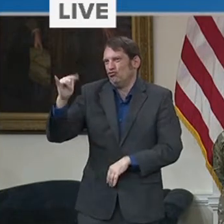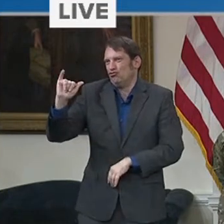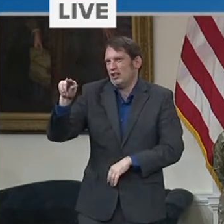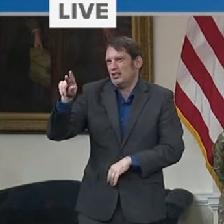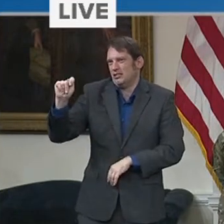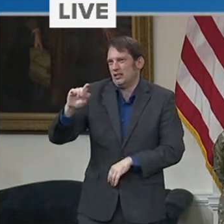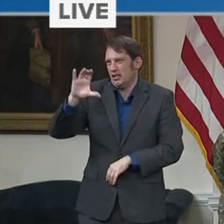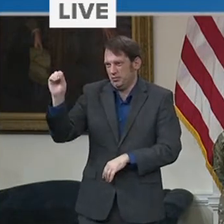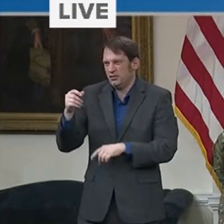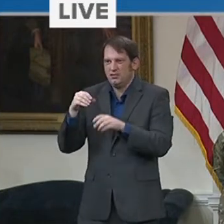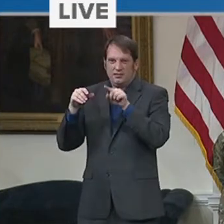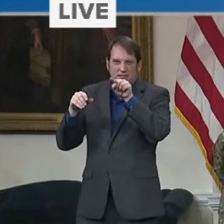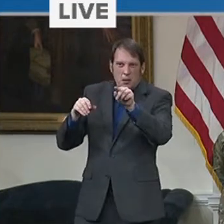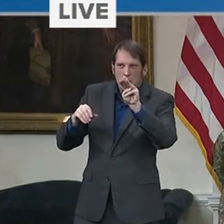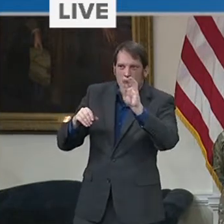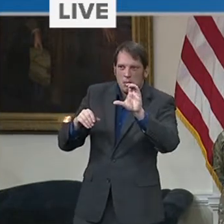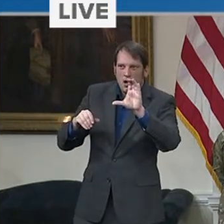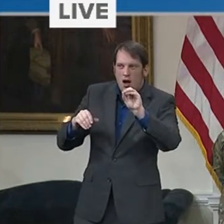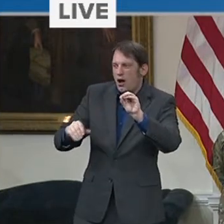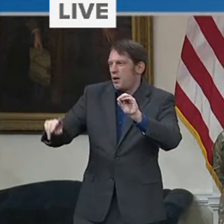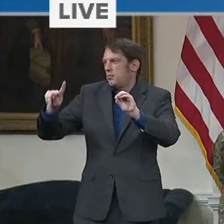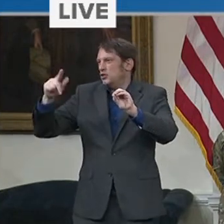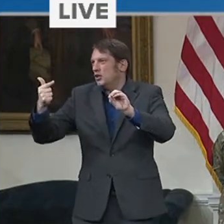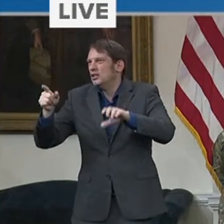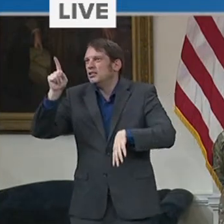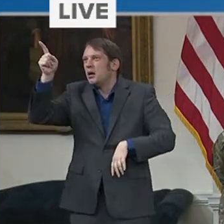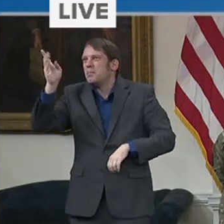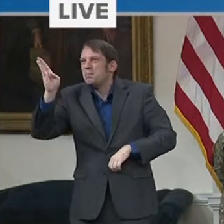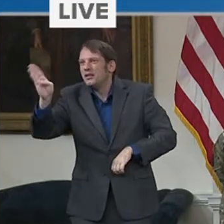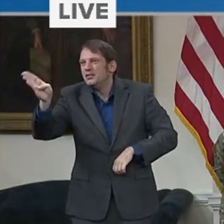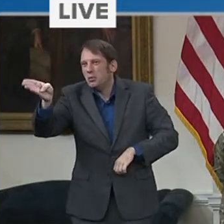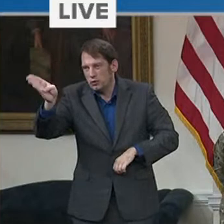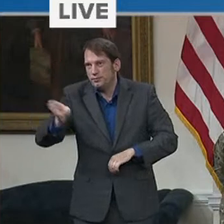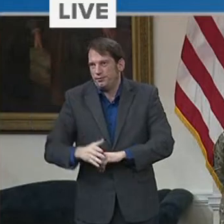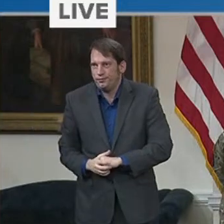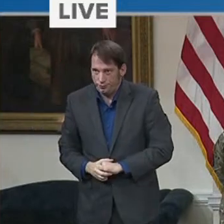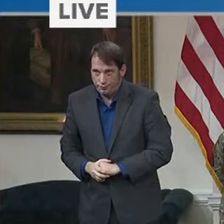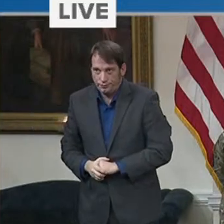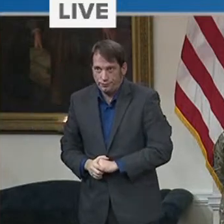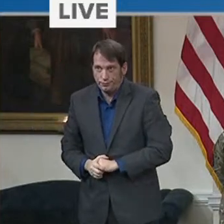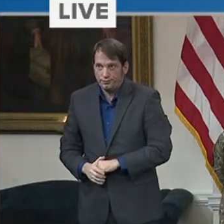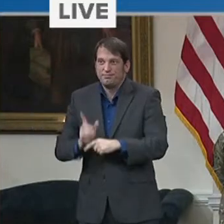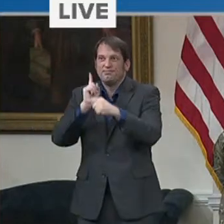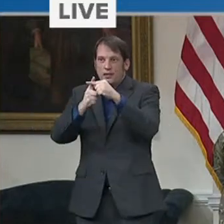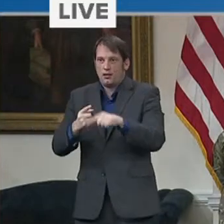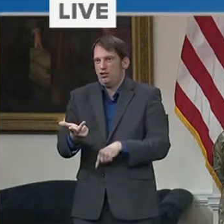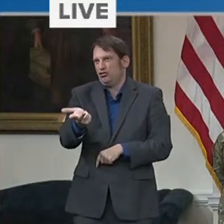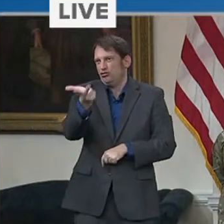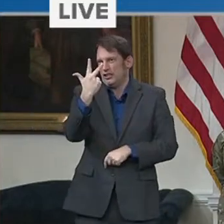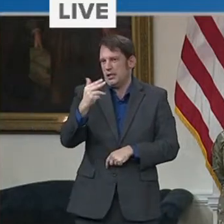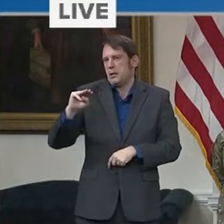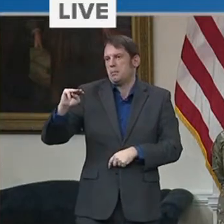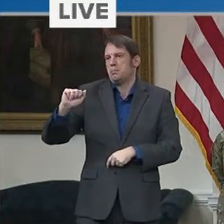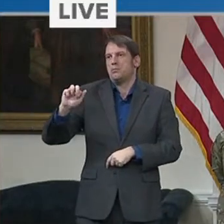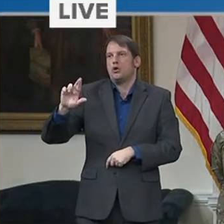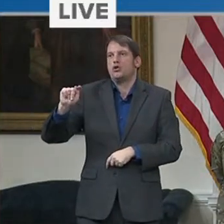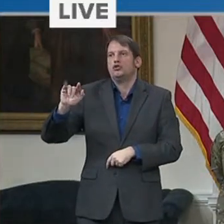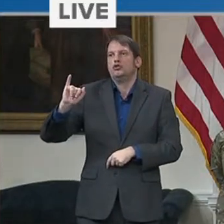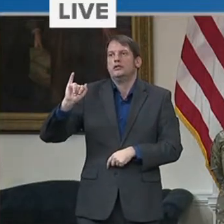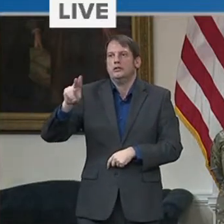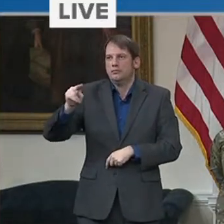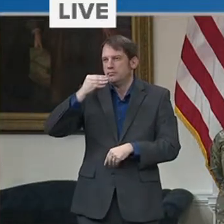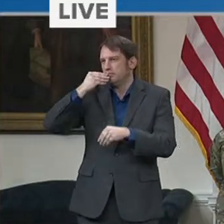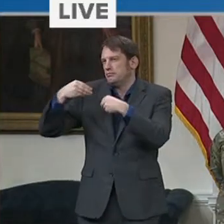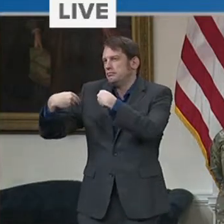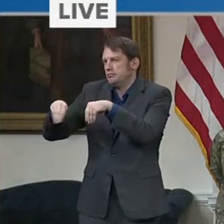Montgomery counties and throughout the Baltimore region, and their 3 Martins locations in Washington and Allegheny